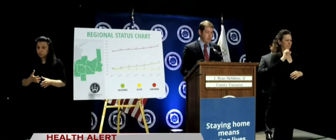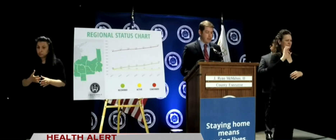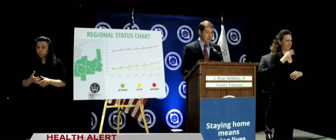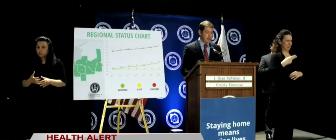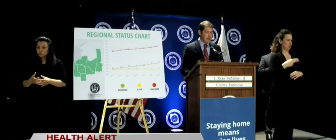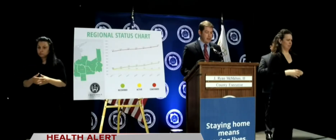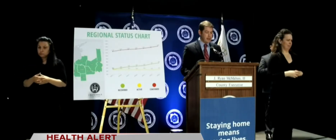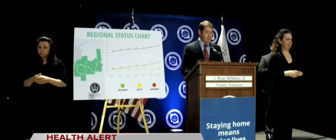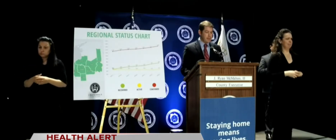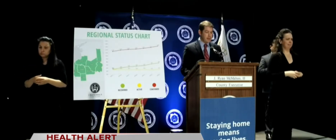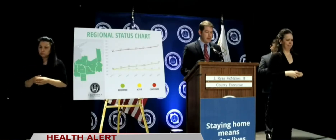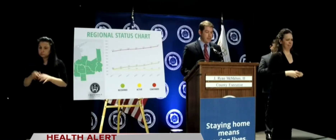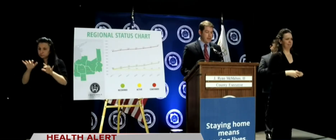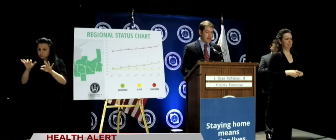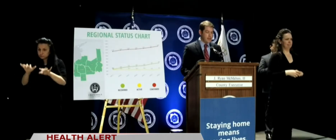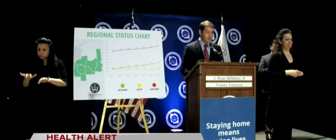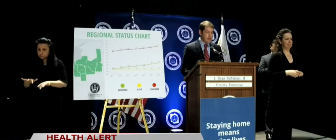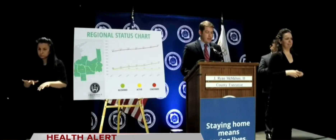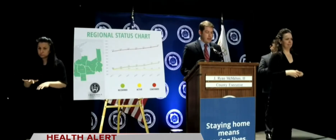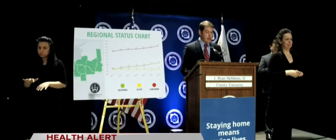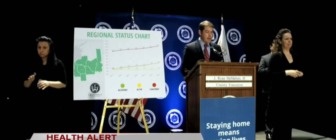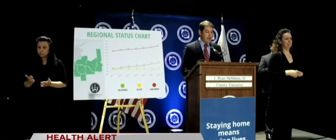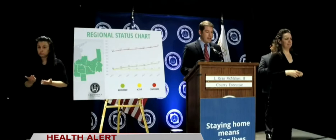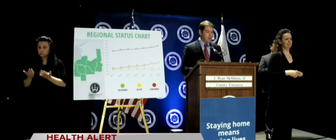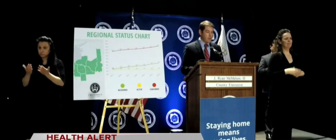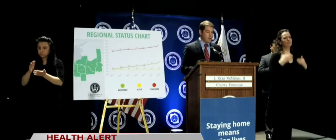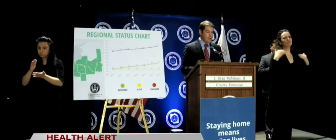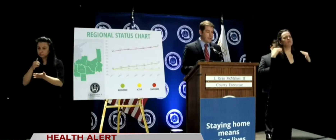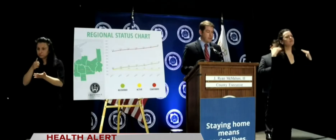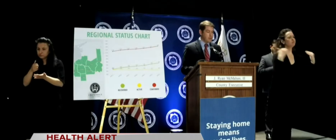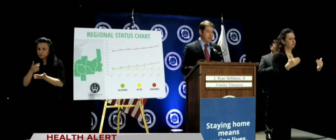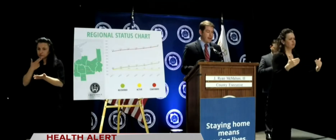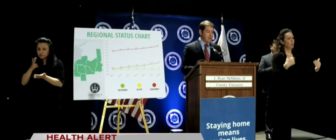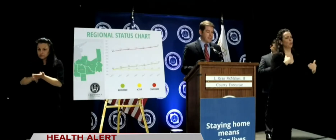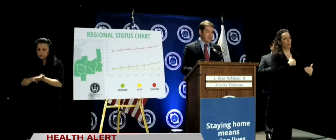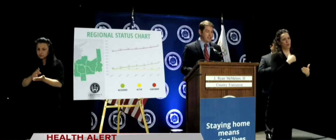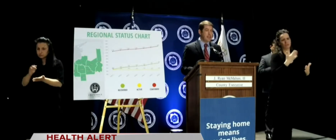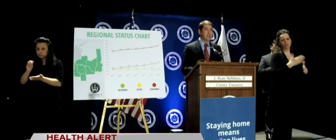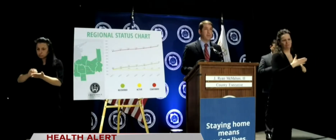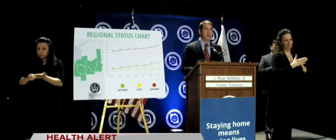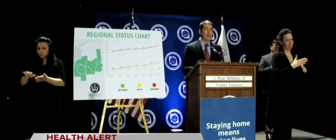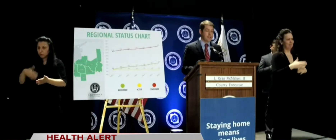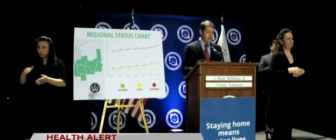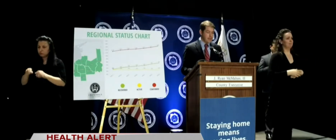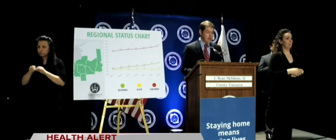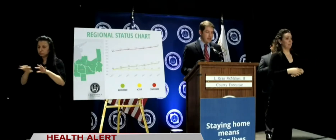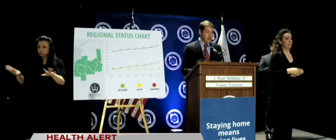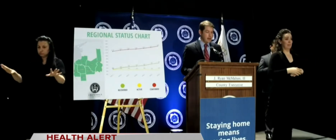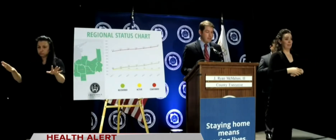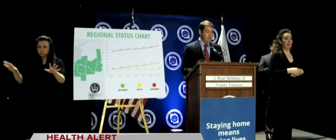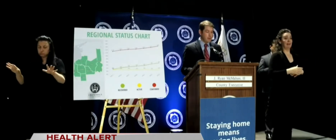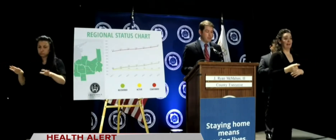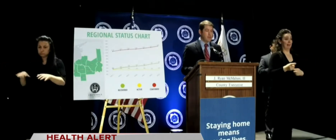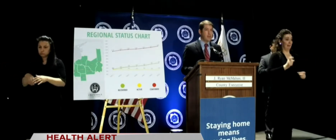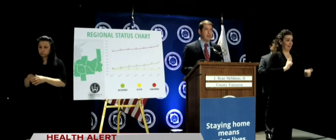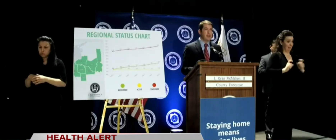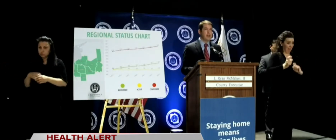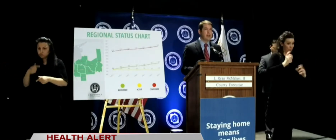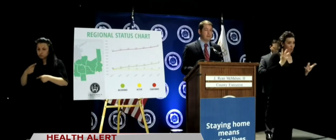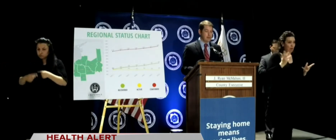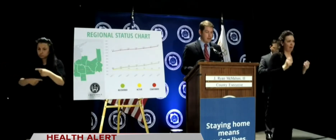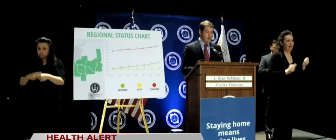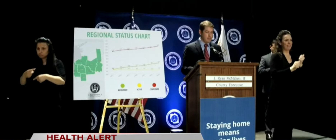share publicly in the coming days, and they will continue to provide assistance and support as needed, both to